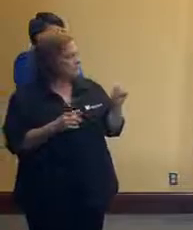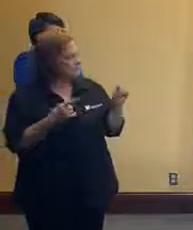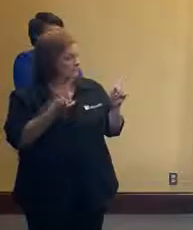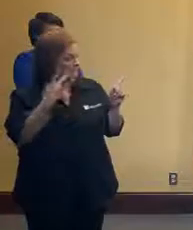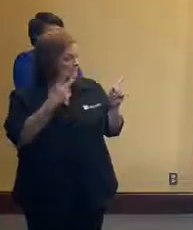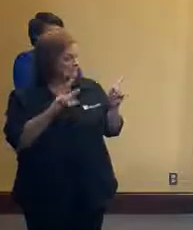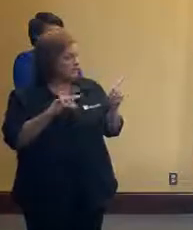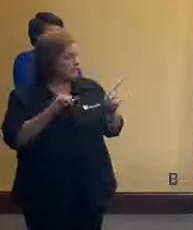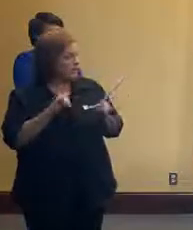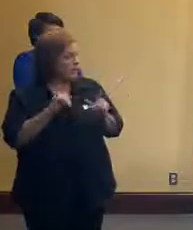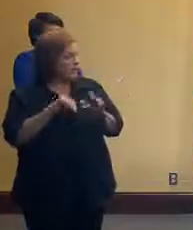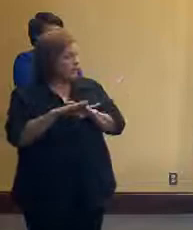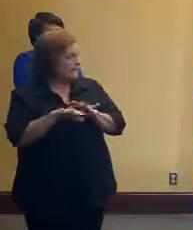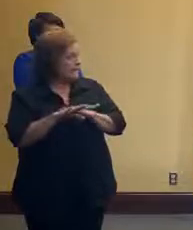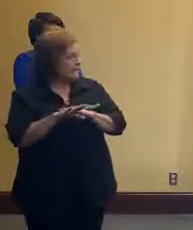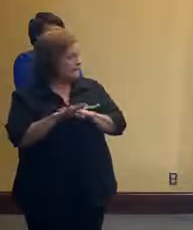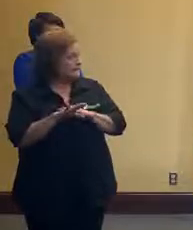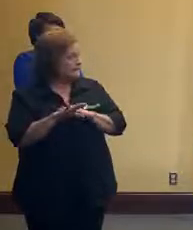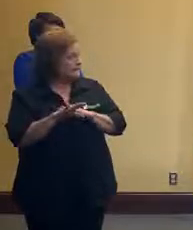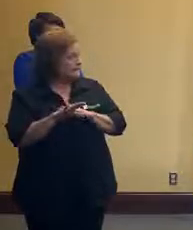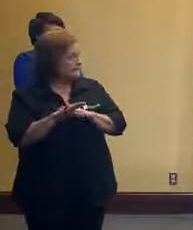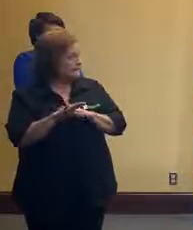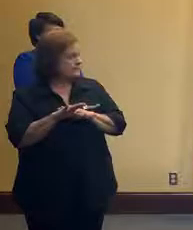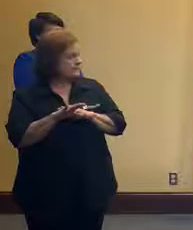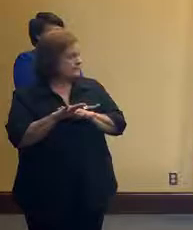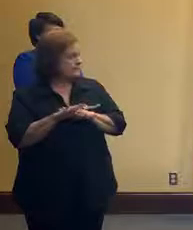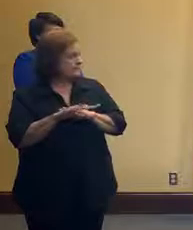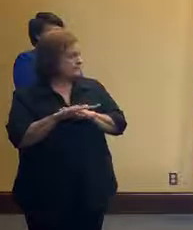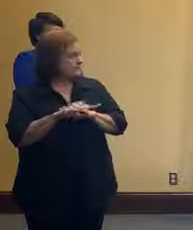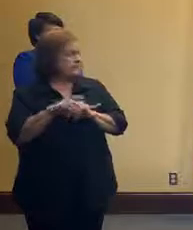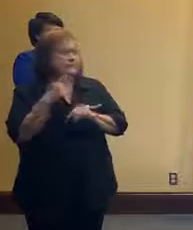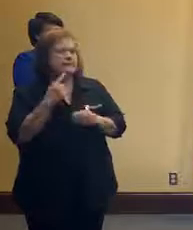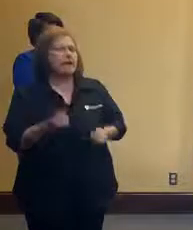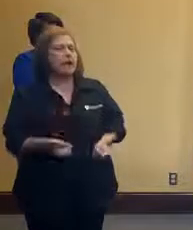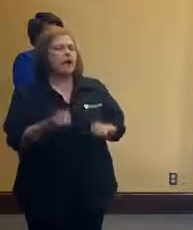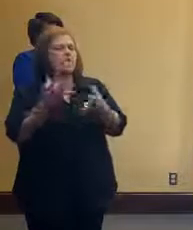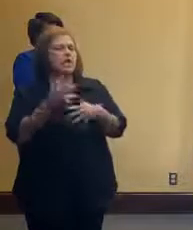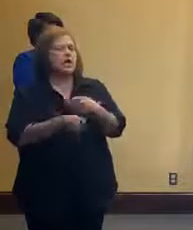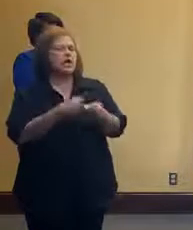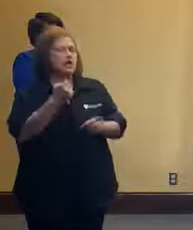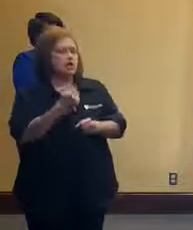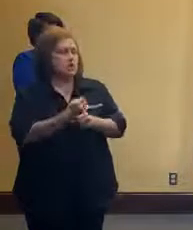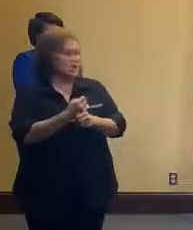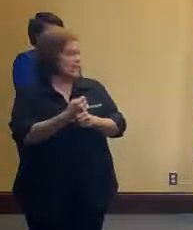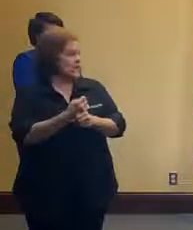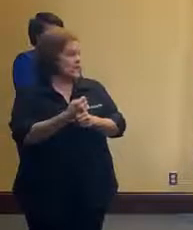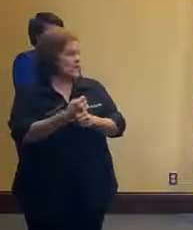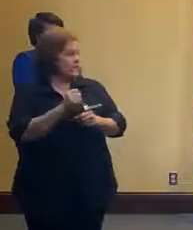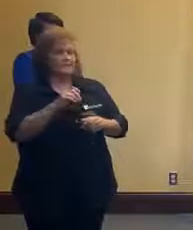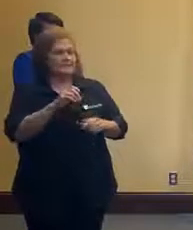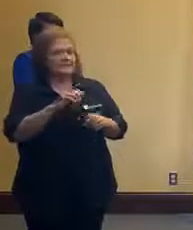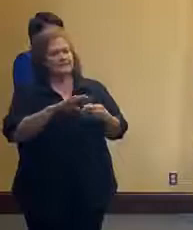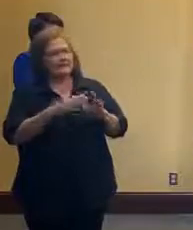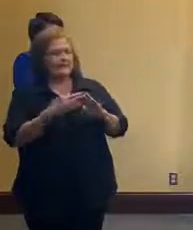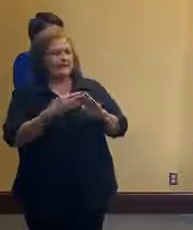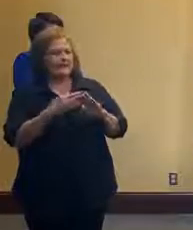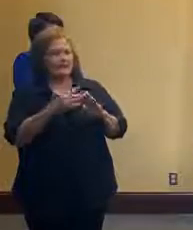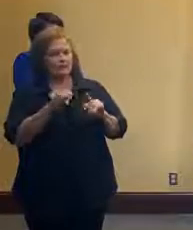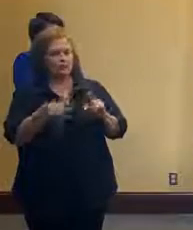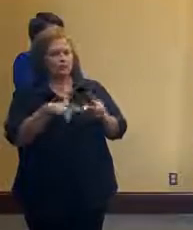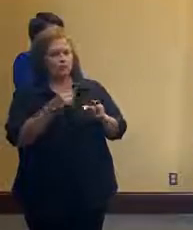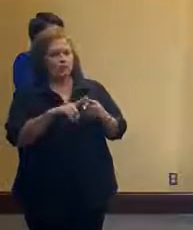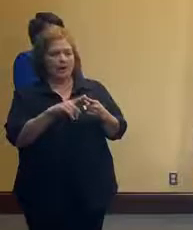at the y-axis and your x-axis. What the x-axis says is how many years post turning the city back on at some level when the